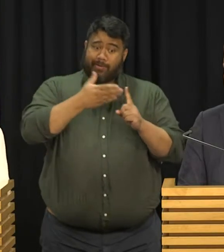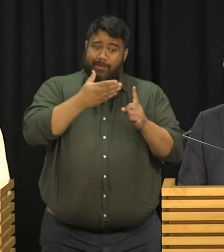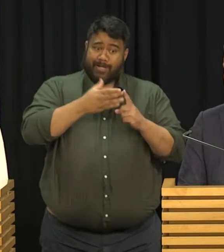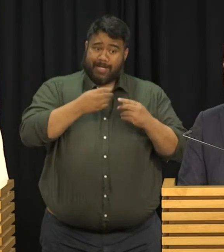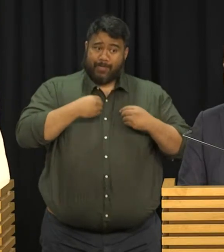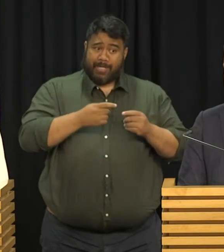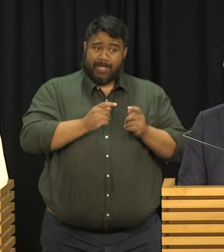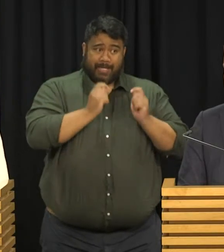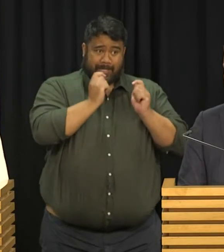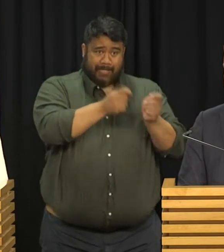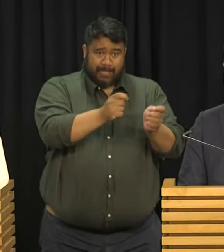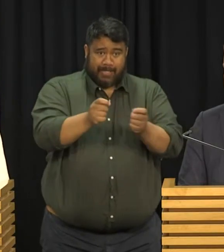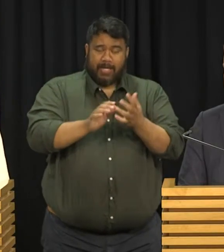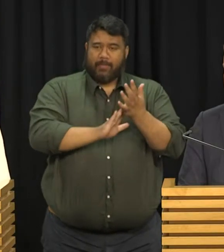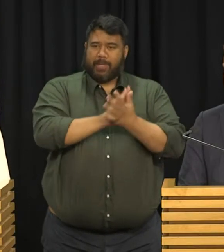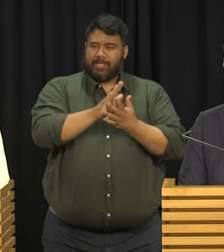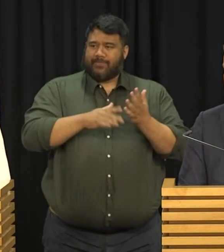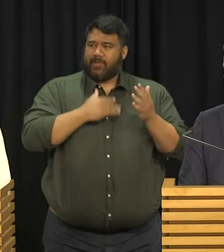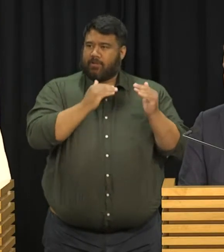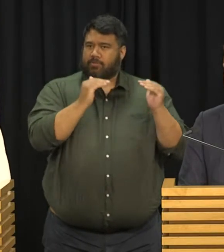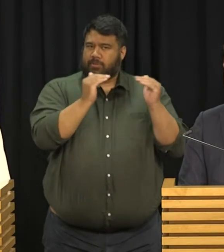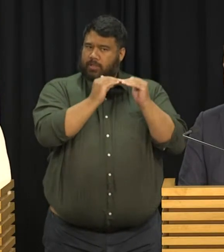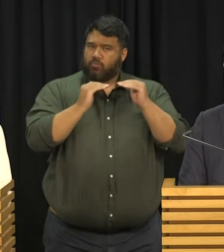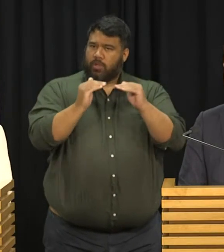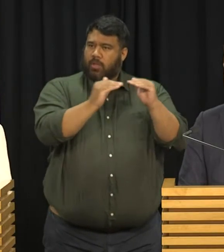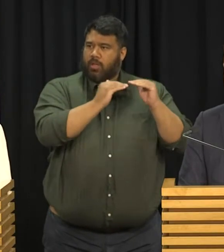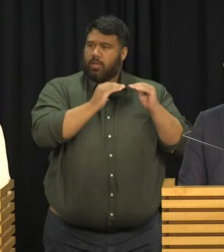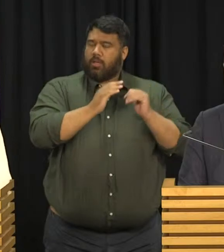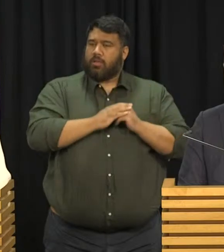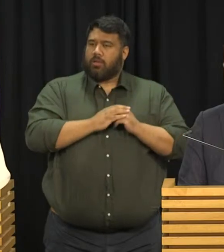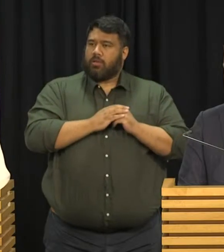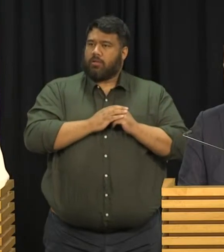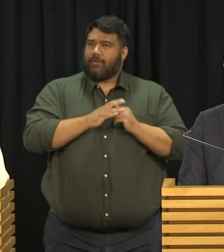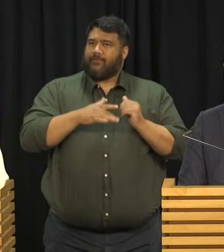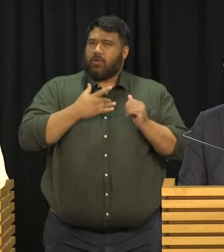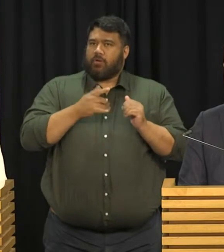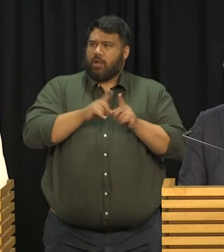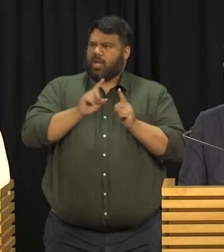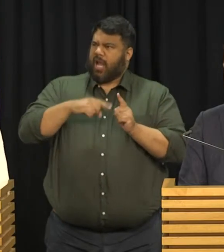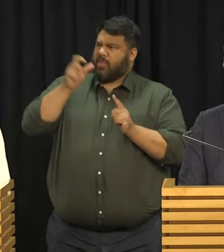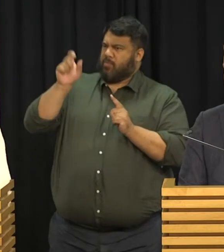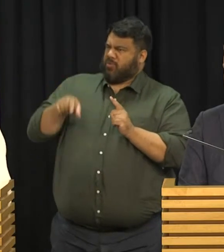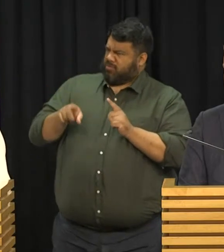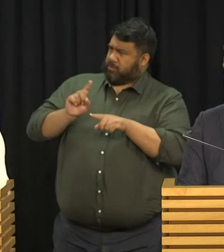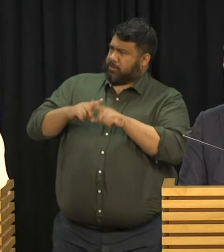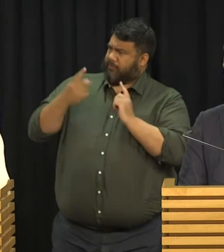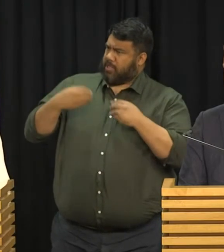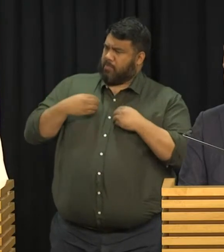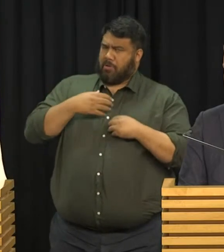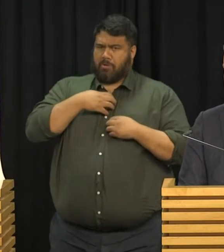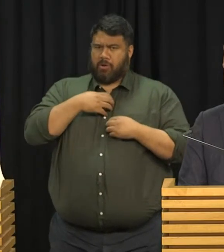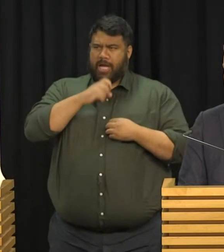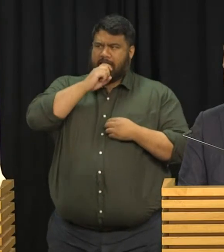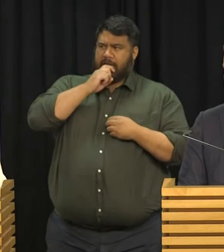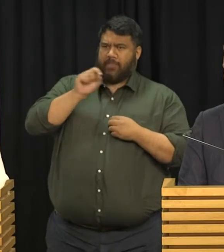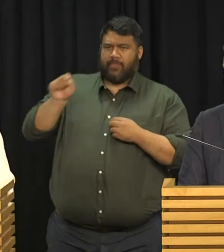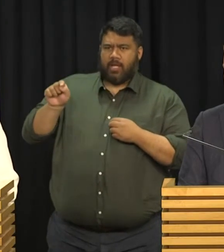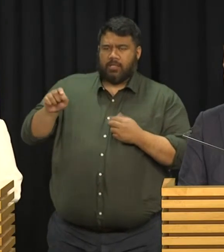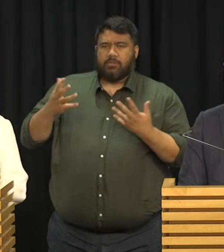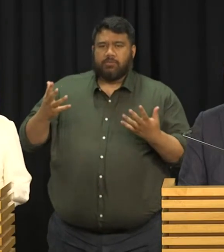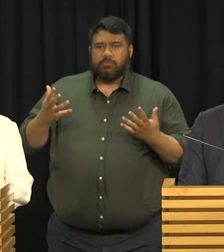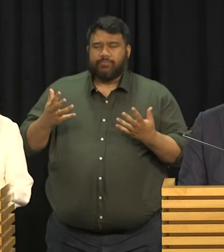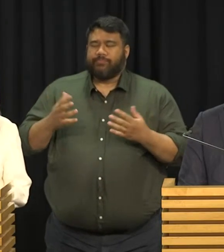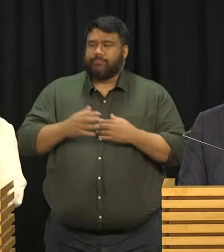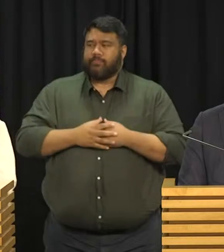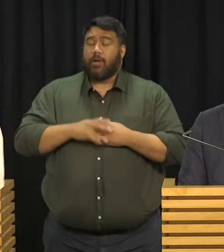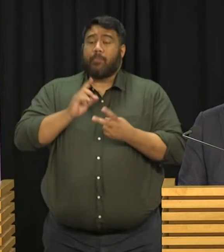like they've missed out on something that other New Zealanders have had offered to them. But if needs be, we have a backup option if it's required.